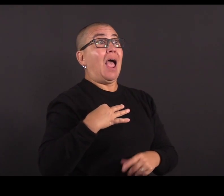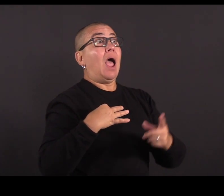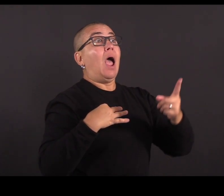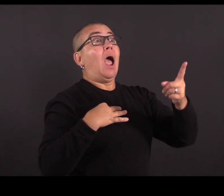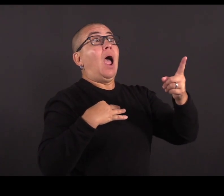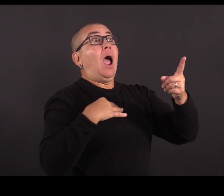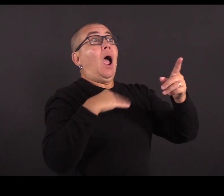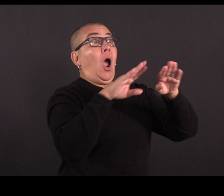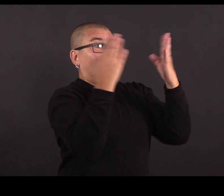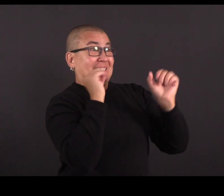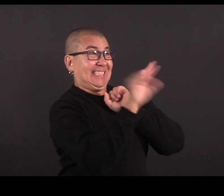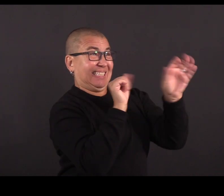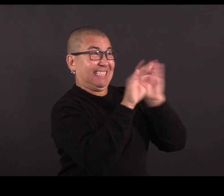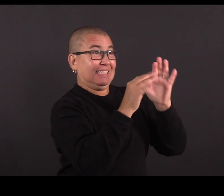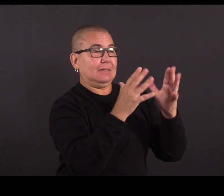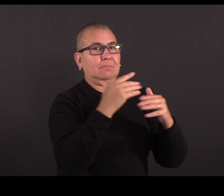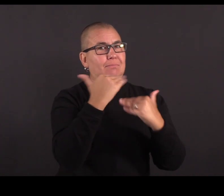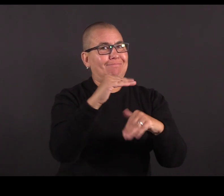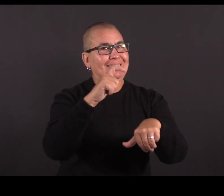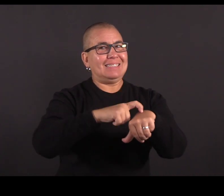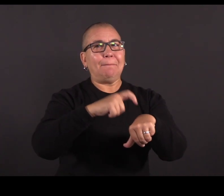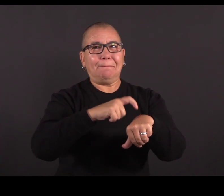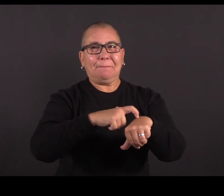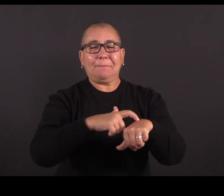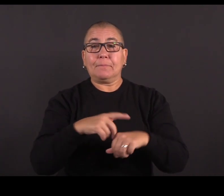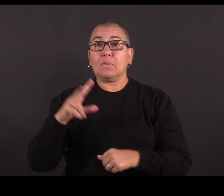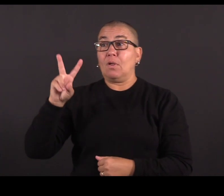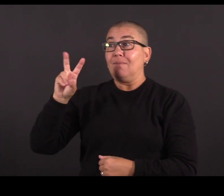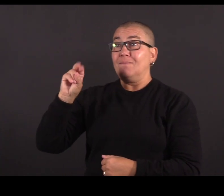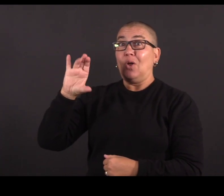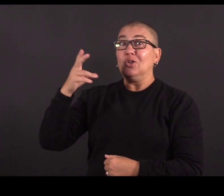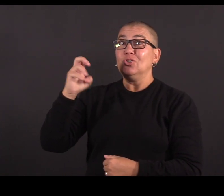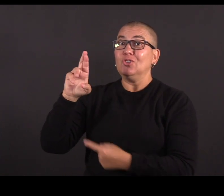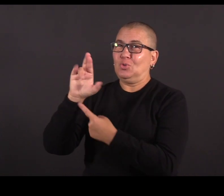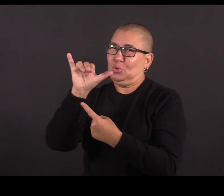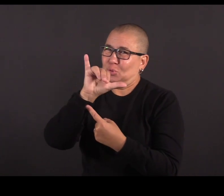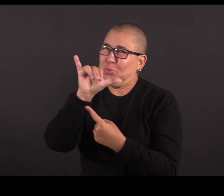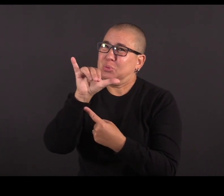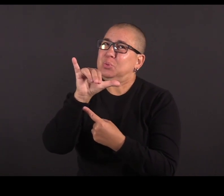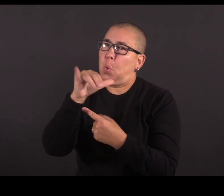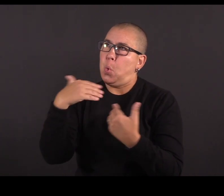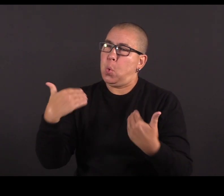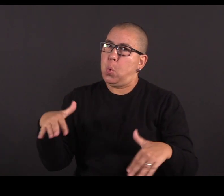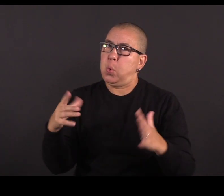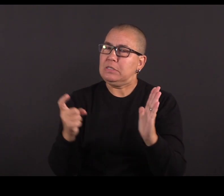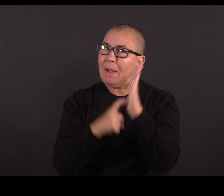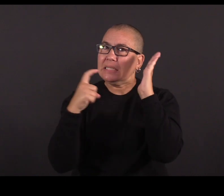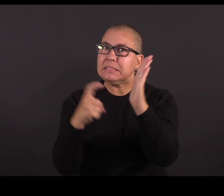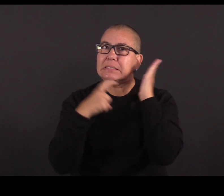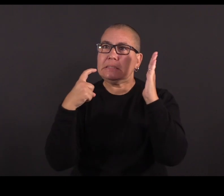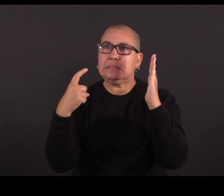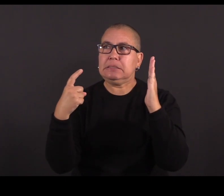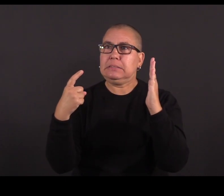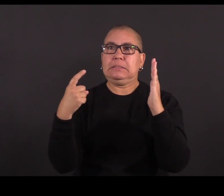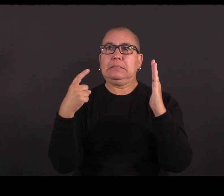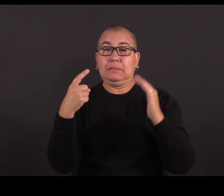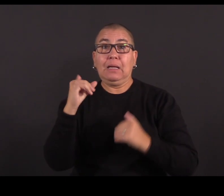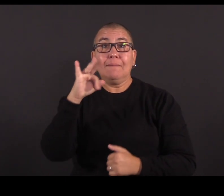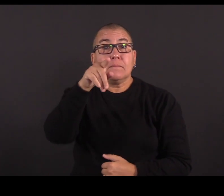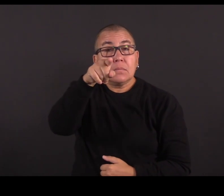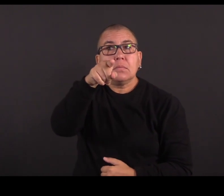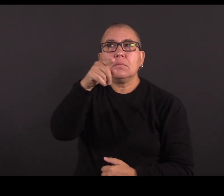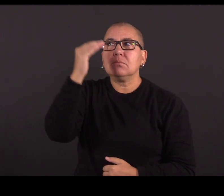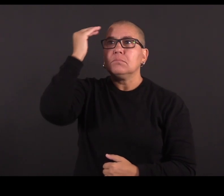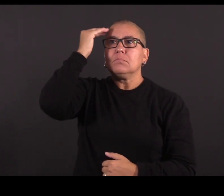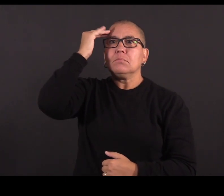high demand and waiting lists are long. If you're working with someone who is interested in applying, encourage them to